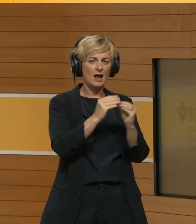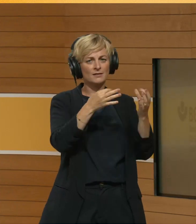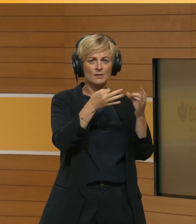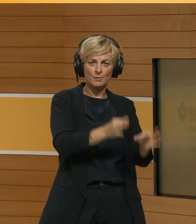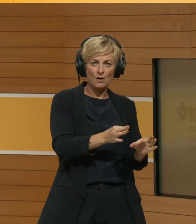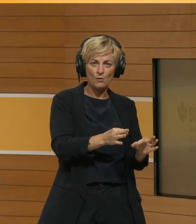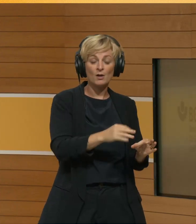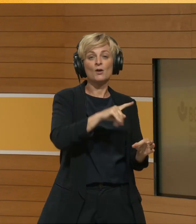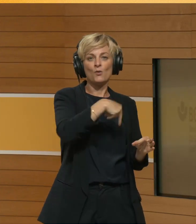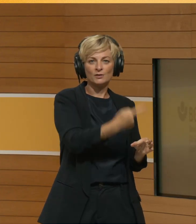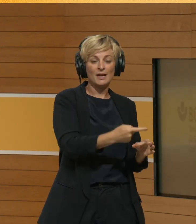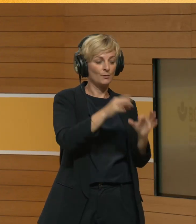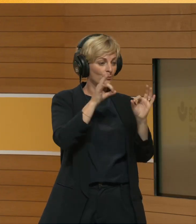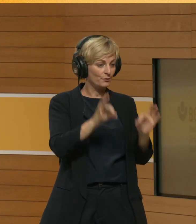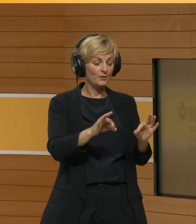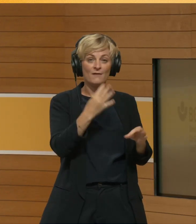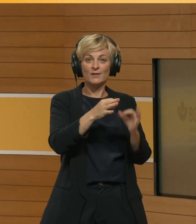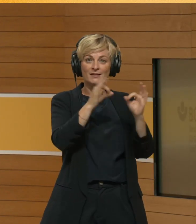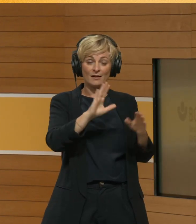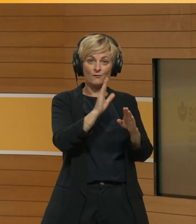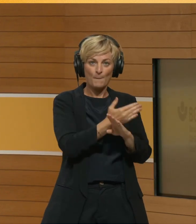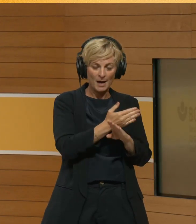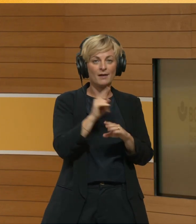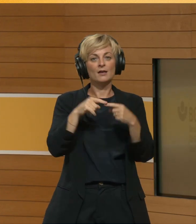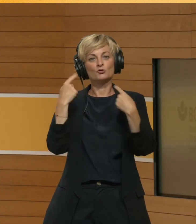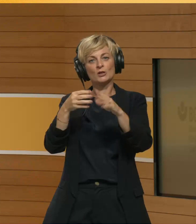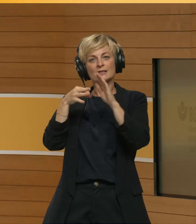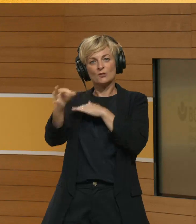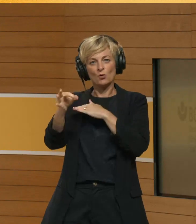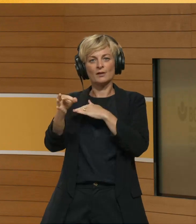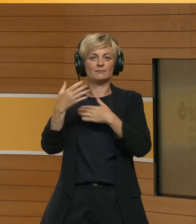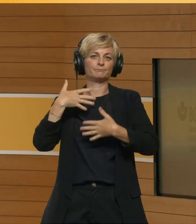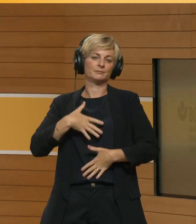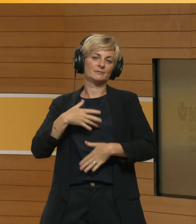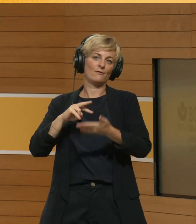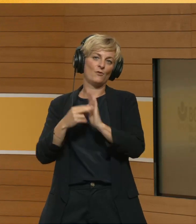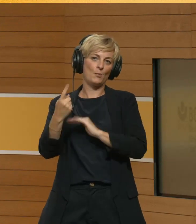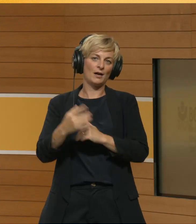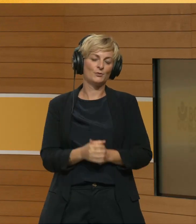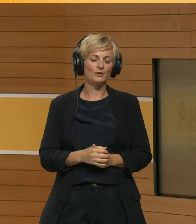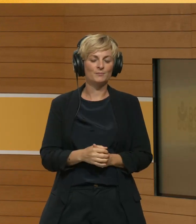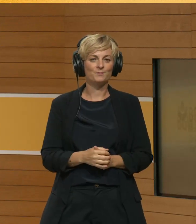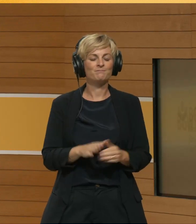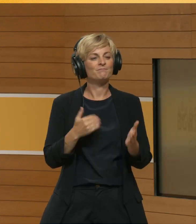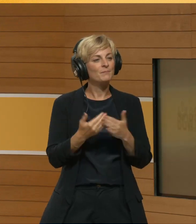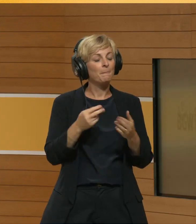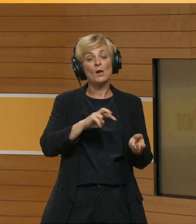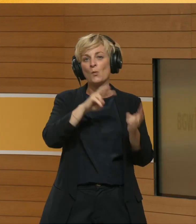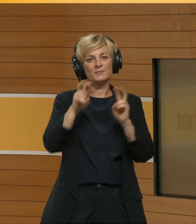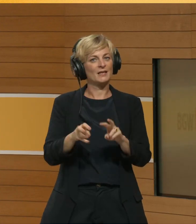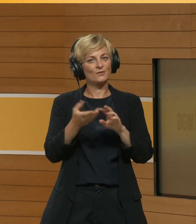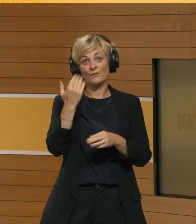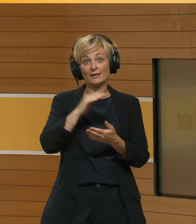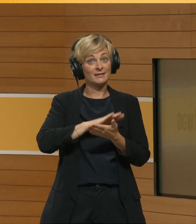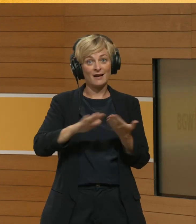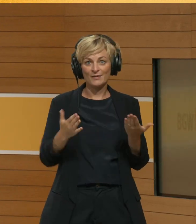everything. And this was very hard to implement, and also to communicate with the nurse managers, the leading physicians,